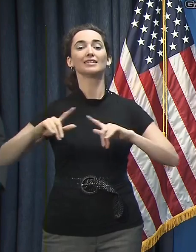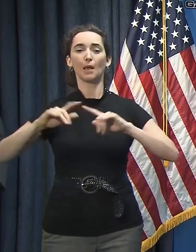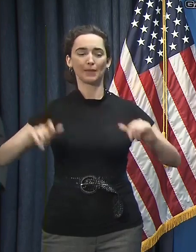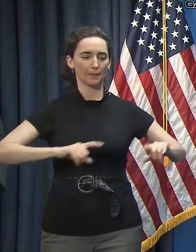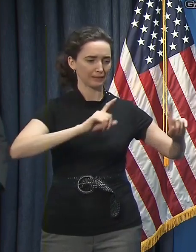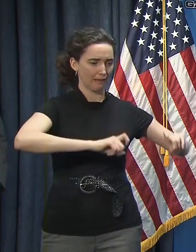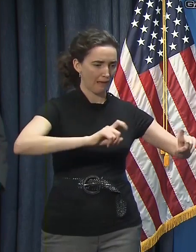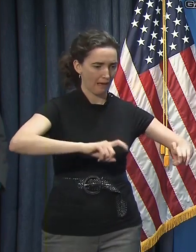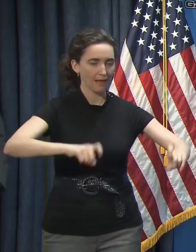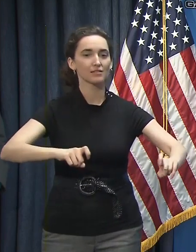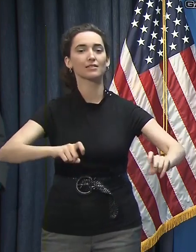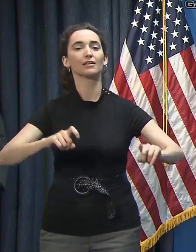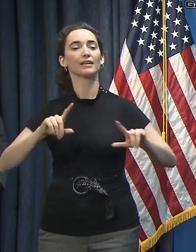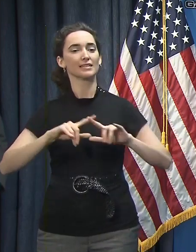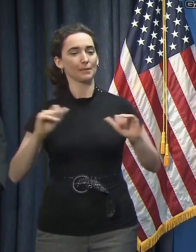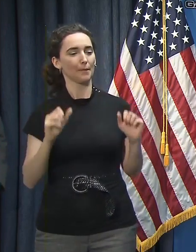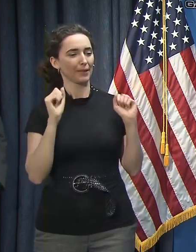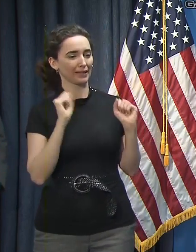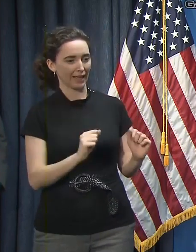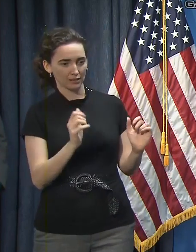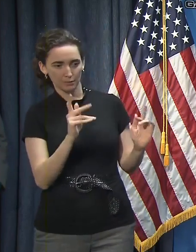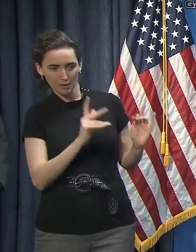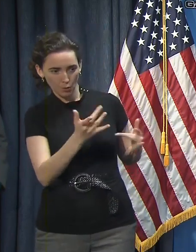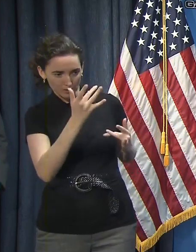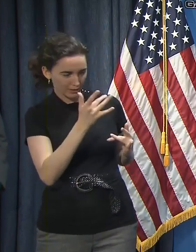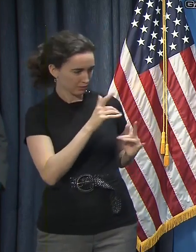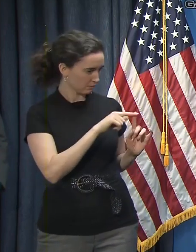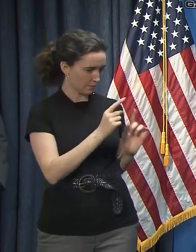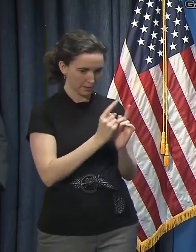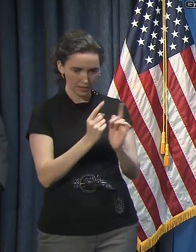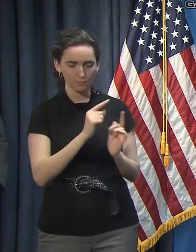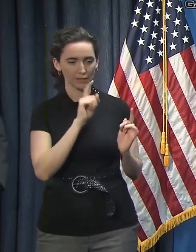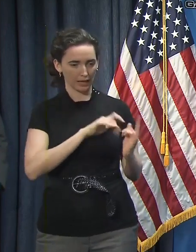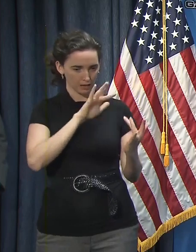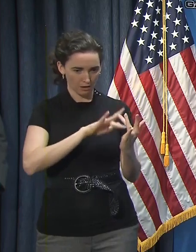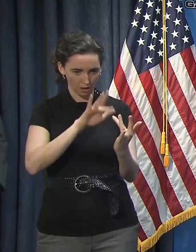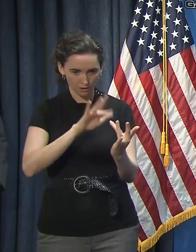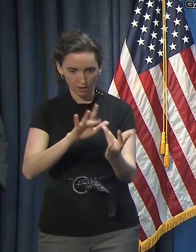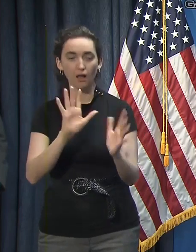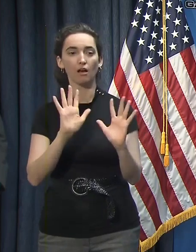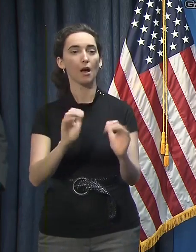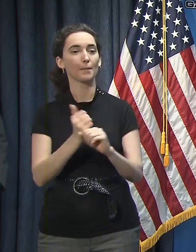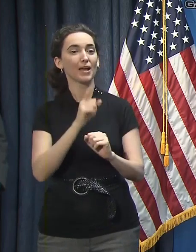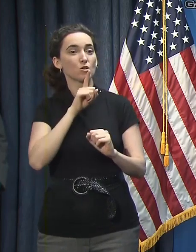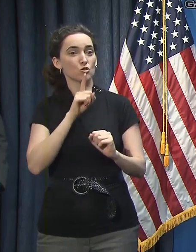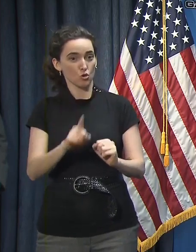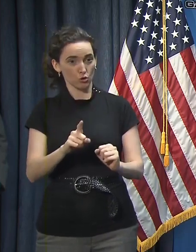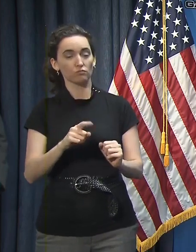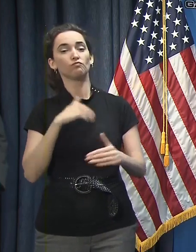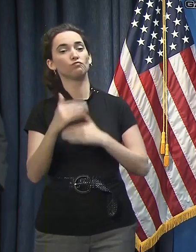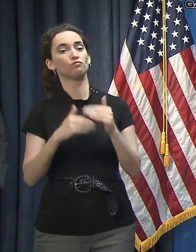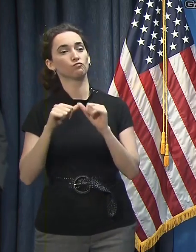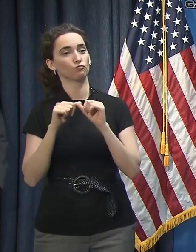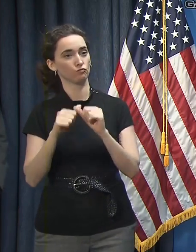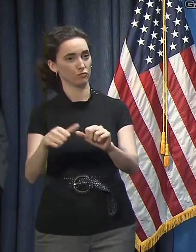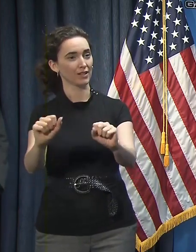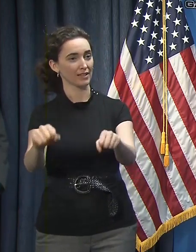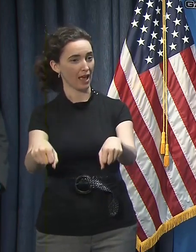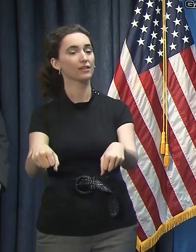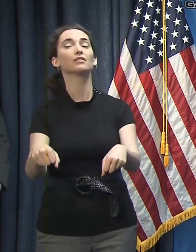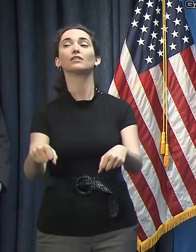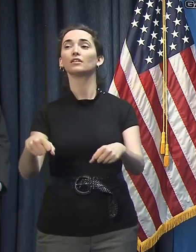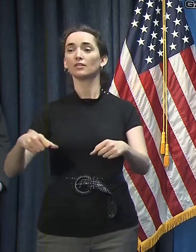and the contact tracing capacity in order to ensure that we can continue down that road in a